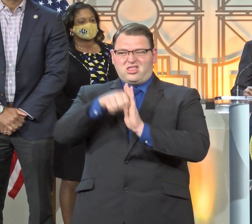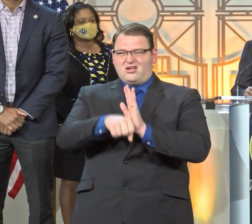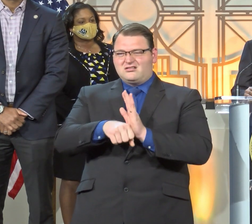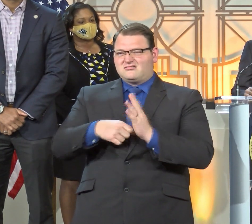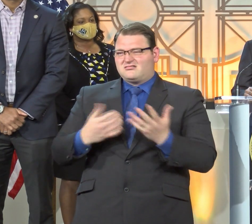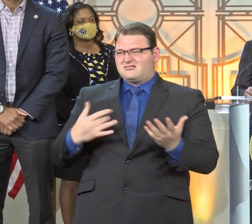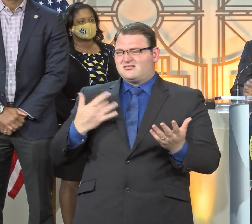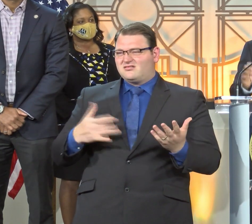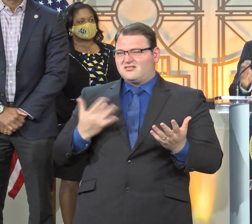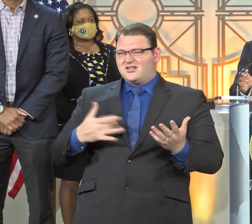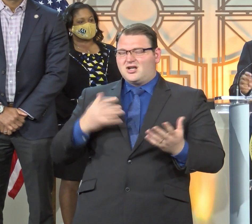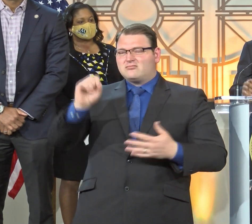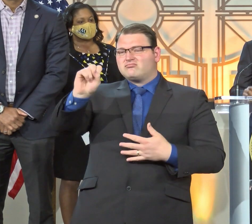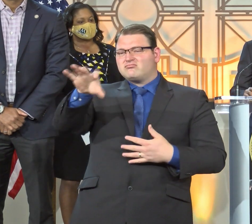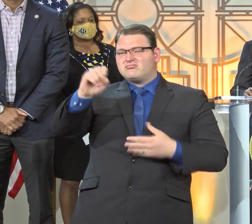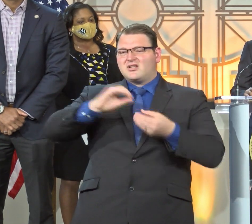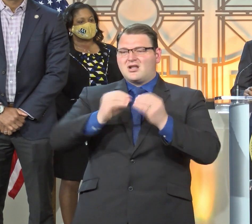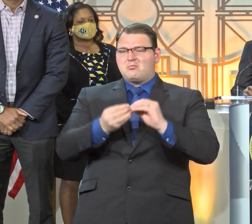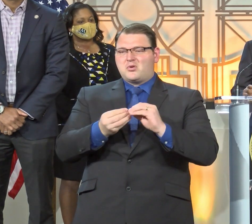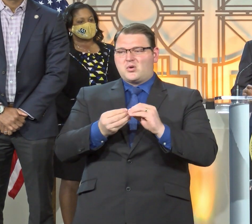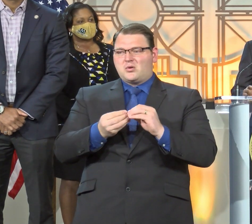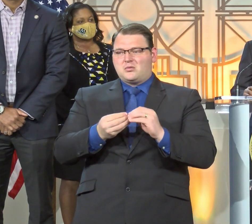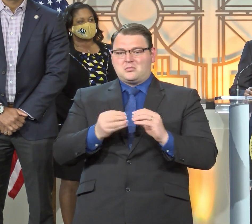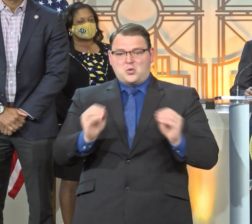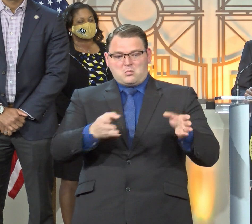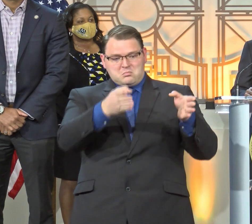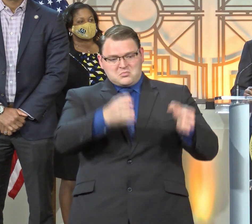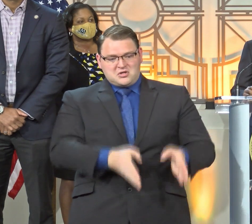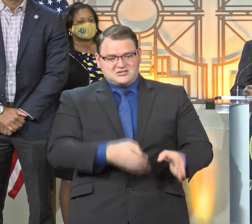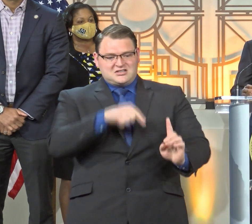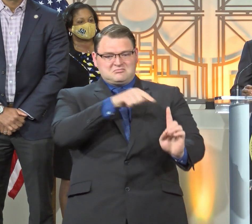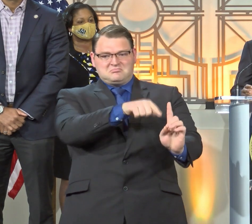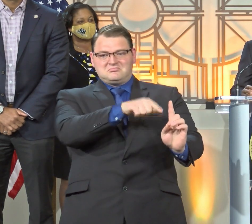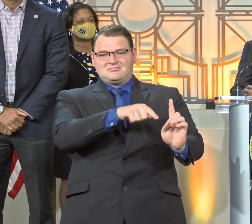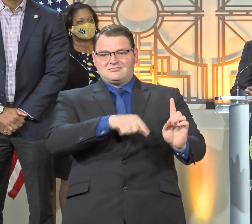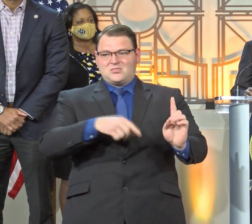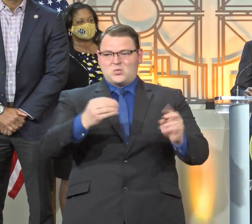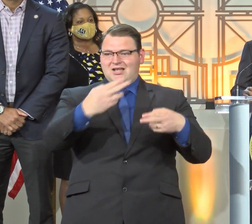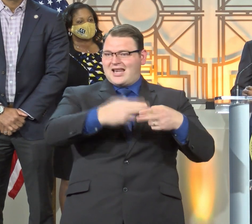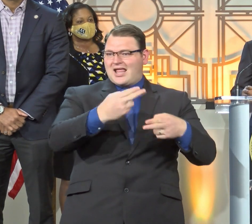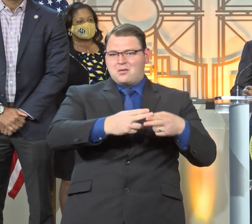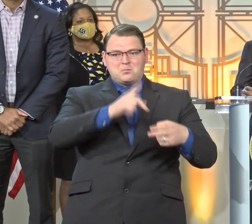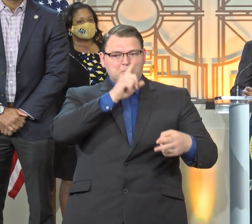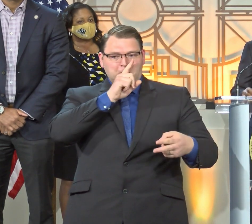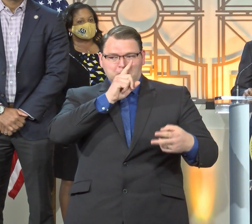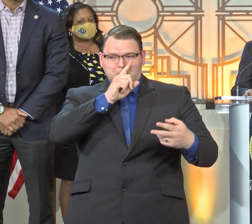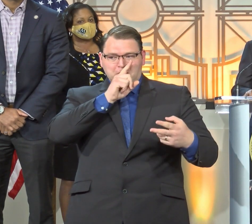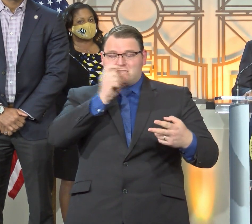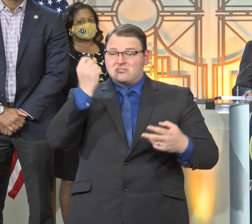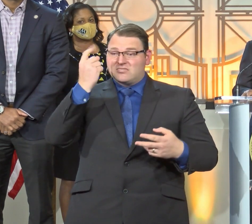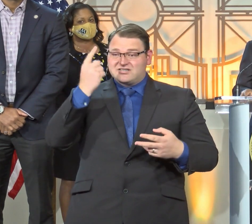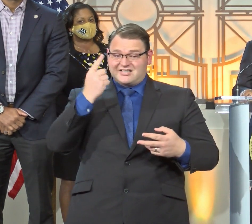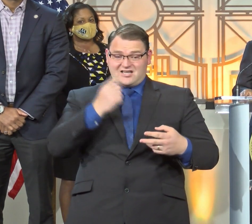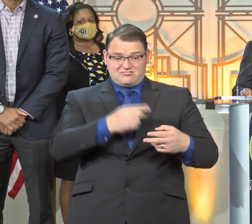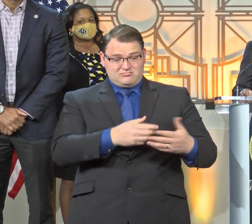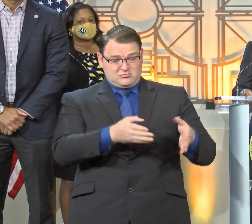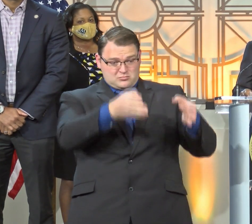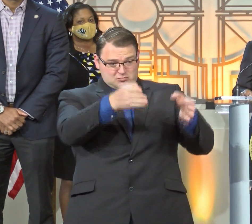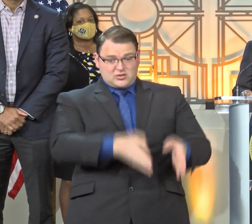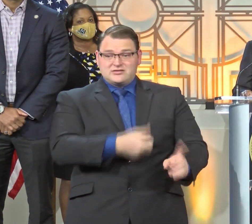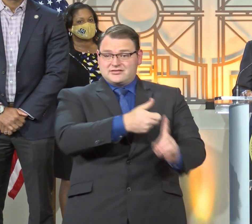face, without a person, without a name. But these are persons, and these are families that are